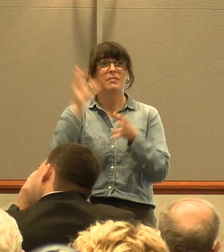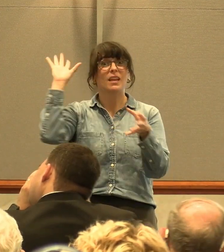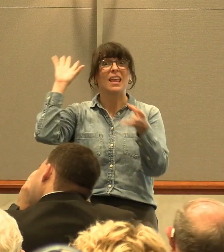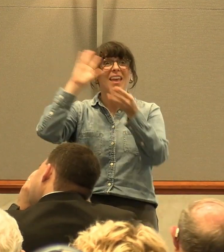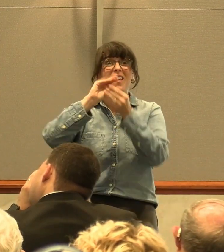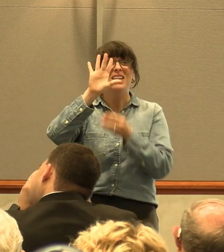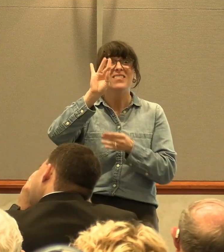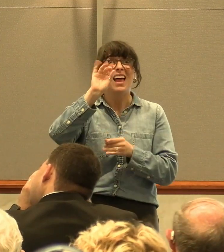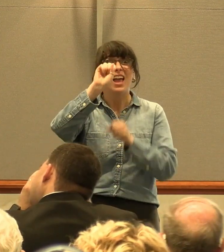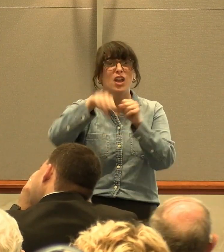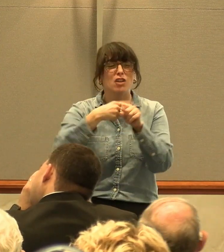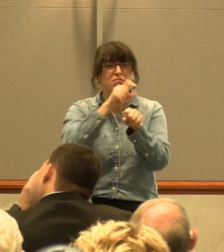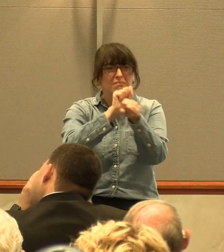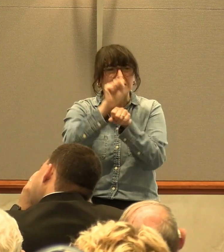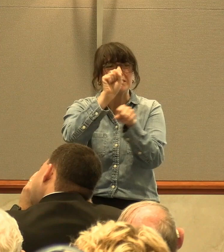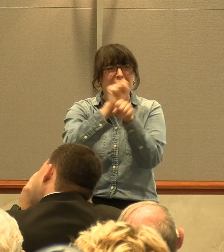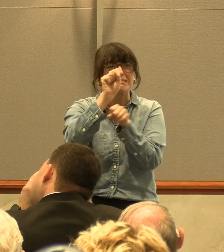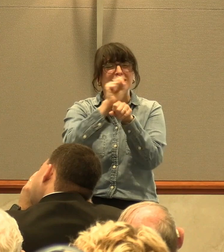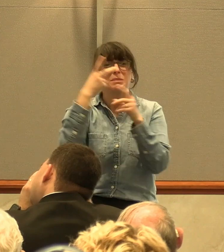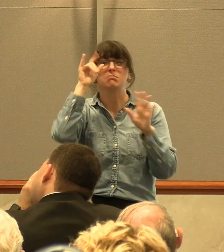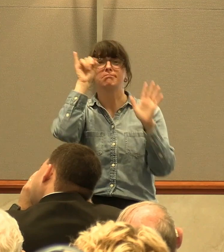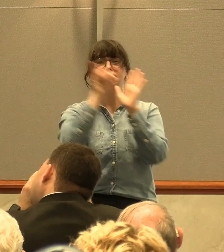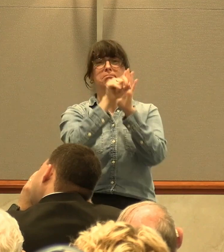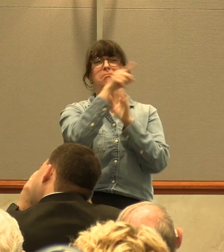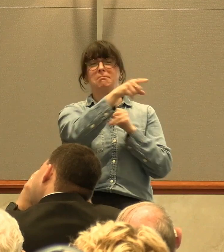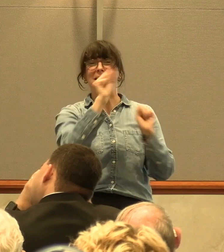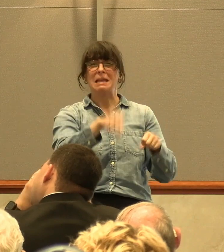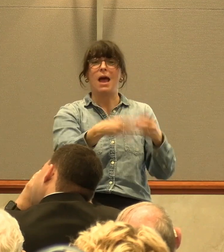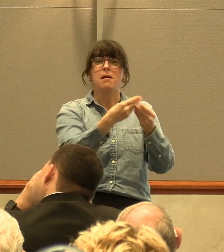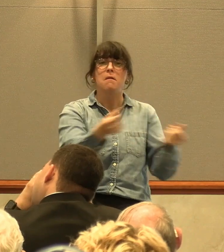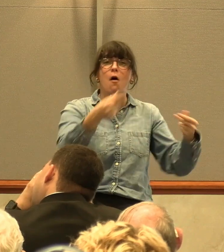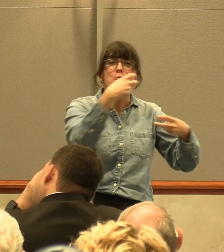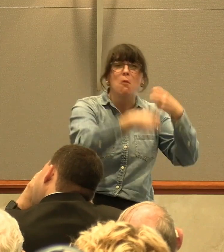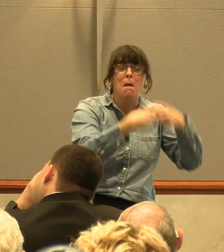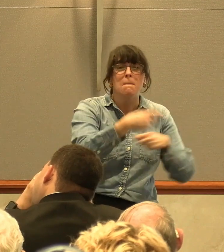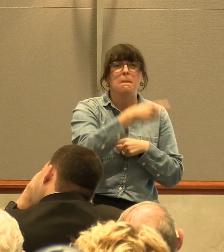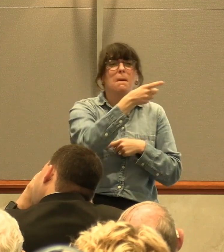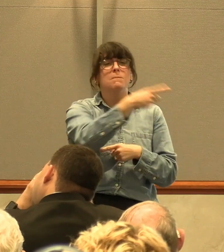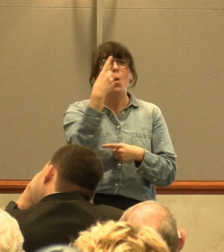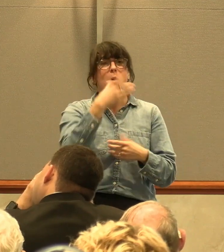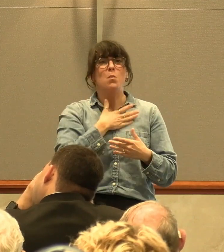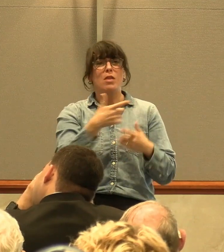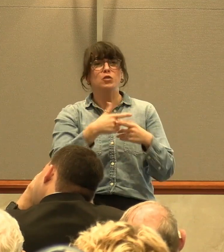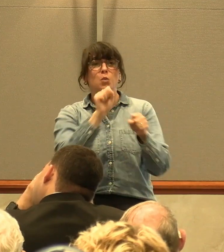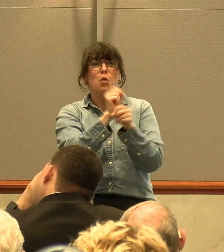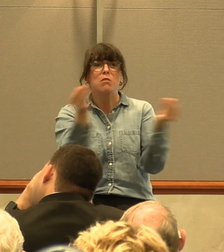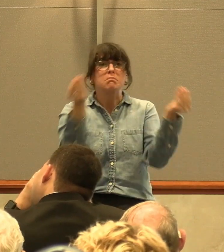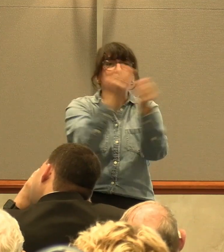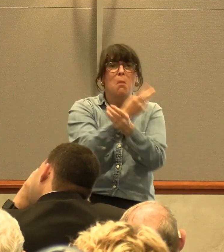time, he's built a reputation as a problem solver, never afraid to reach across the aisle to get things done.